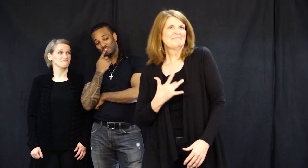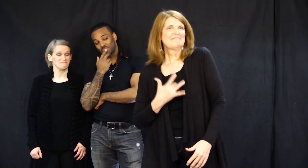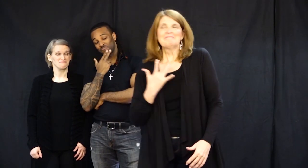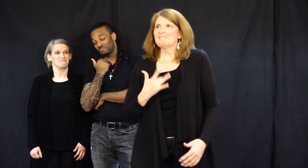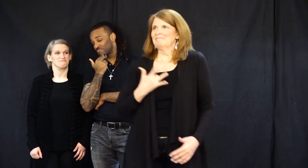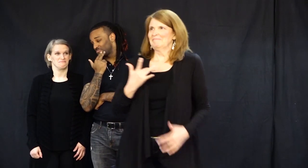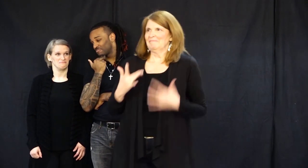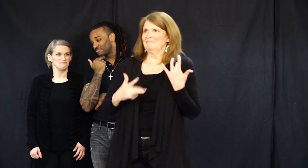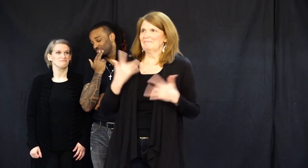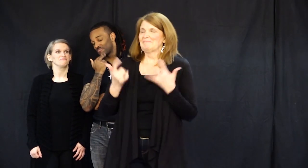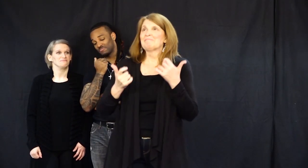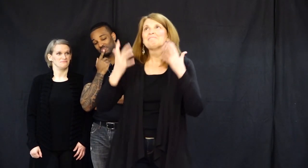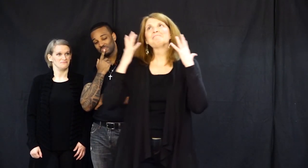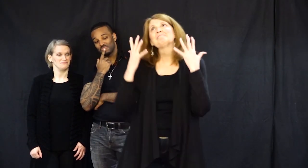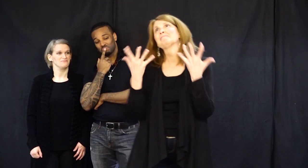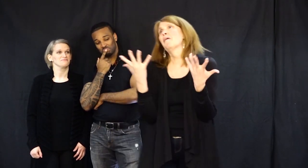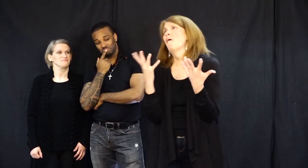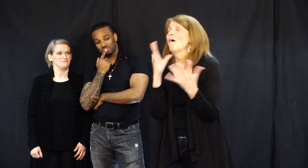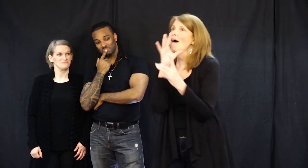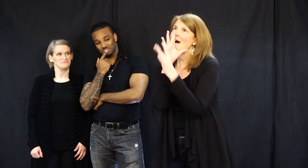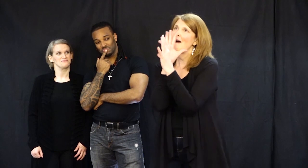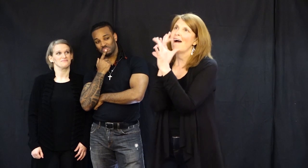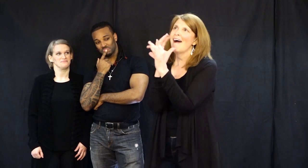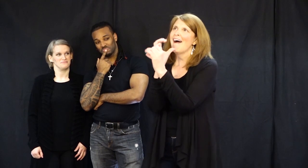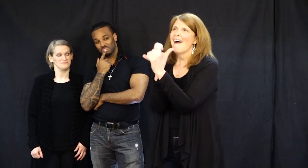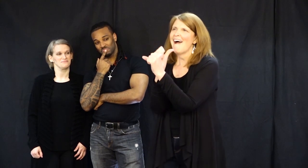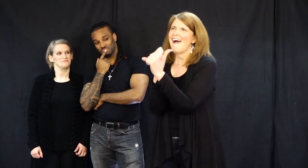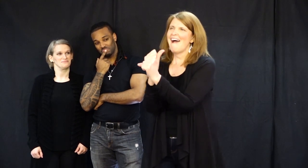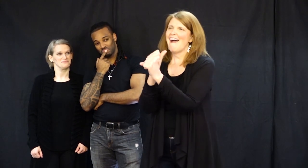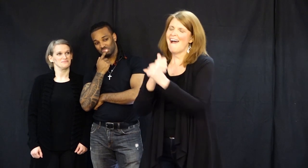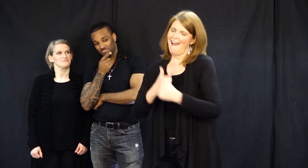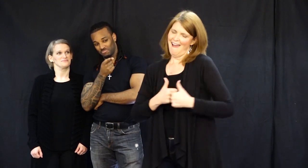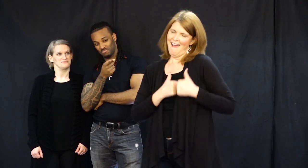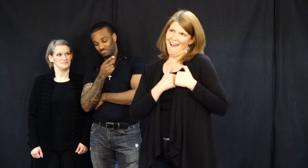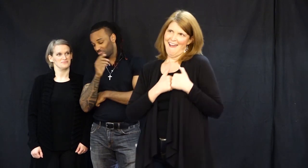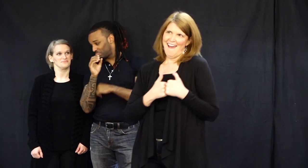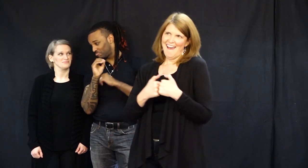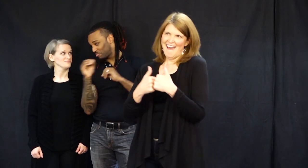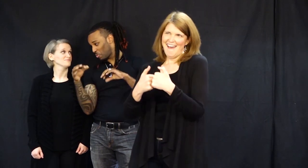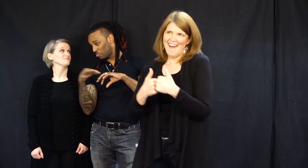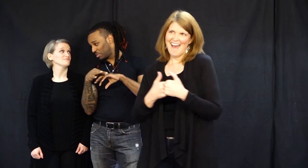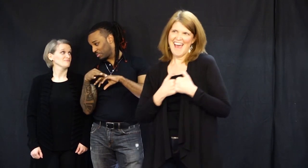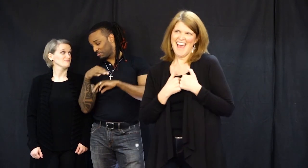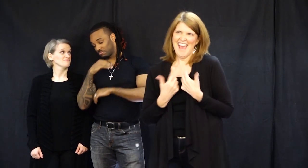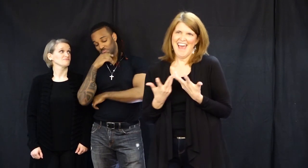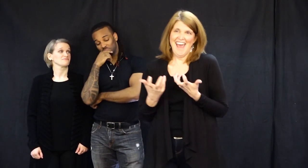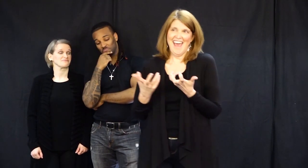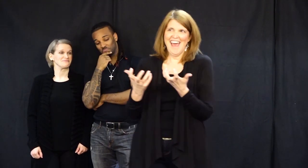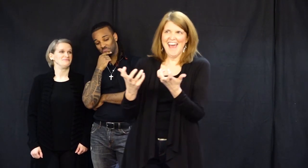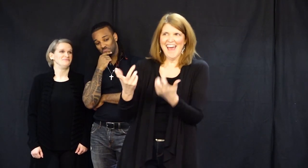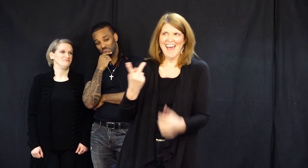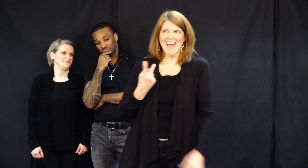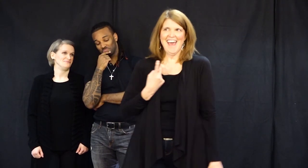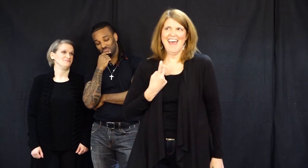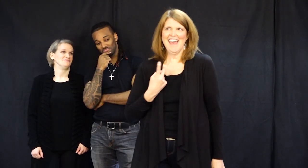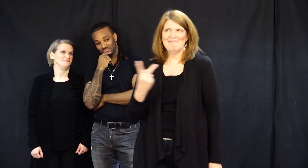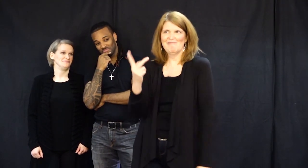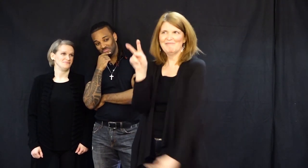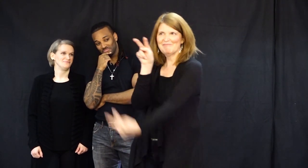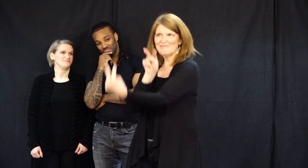so into you. Look into your eyes, so into you. I'm helpless. I know I'm